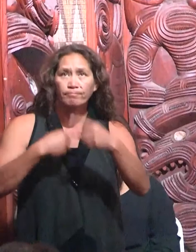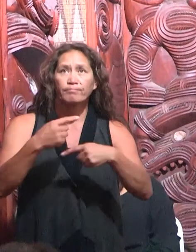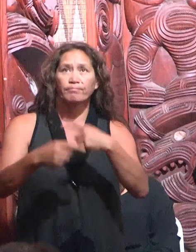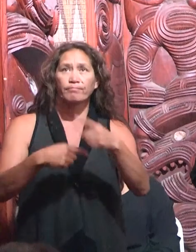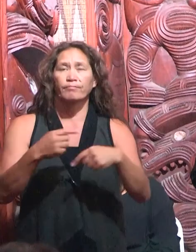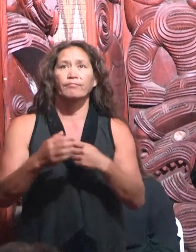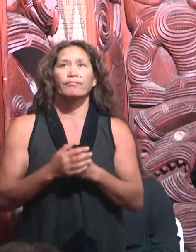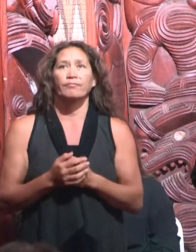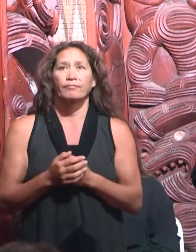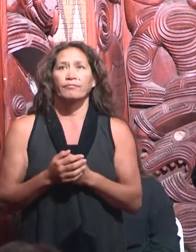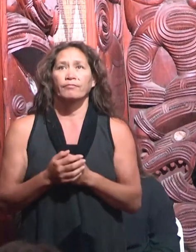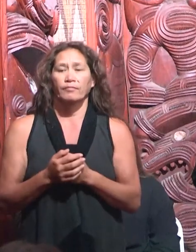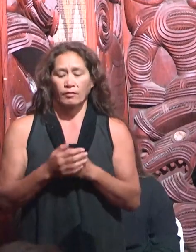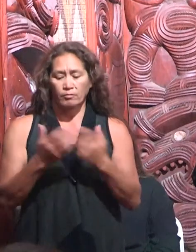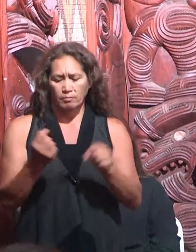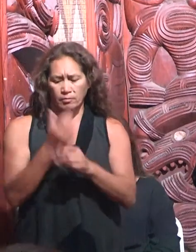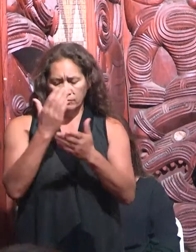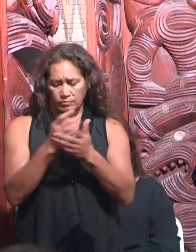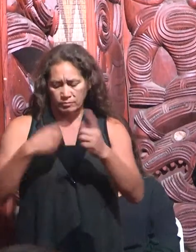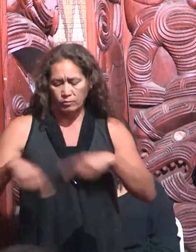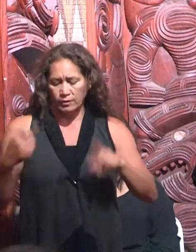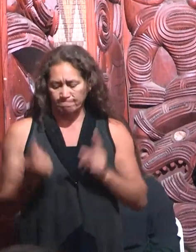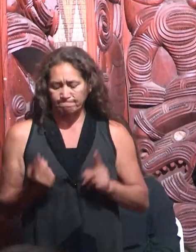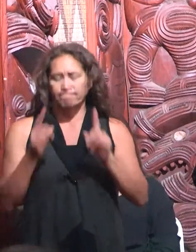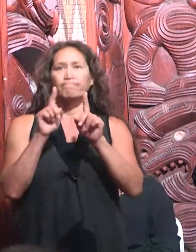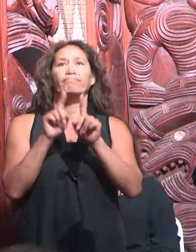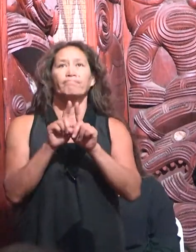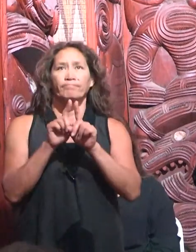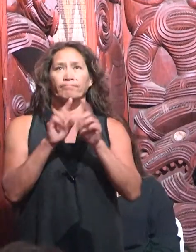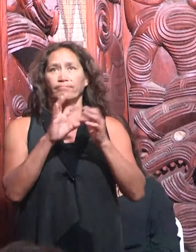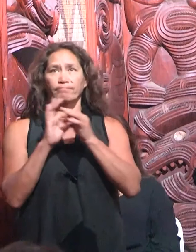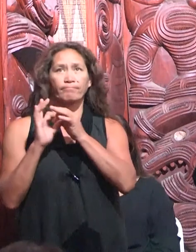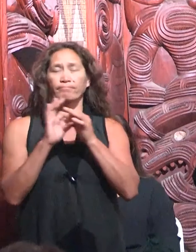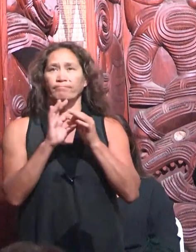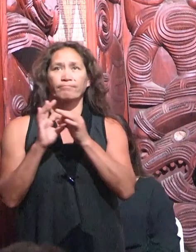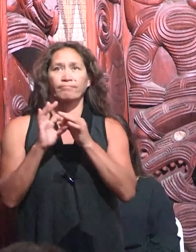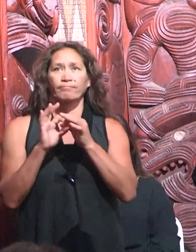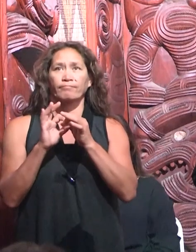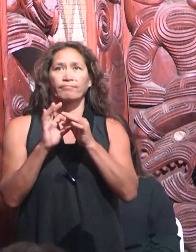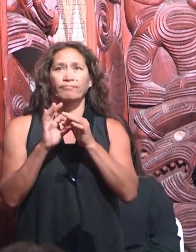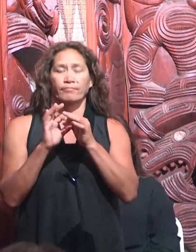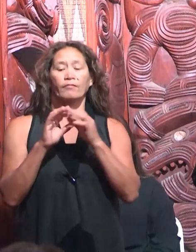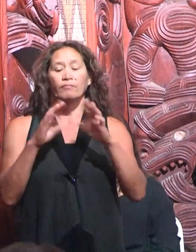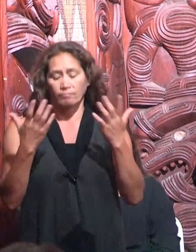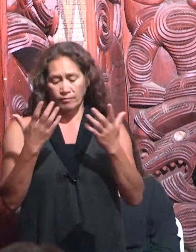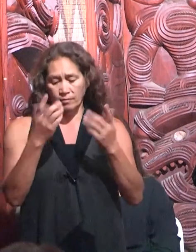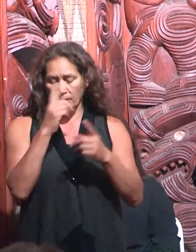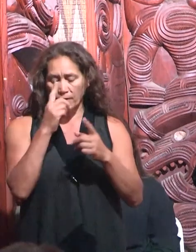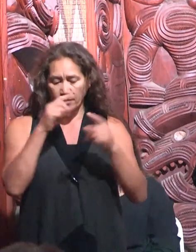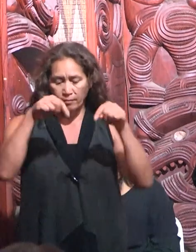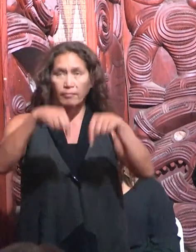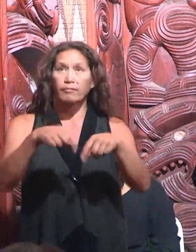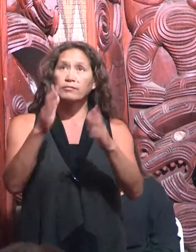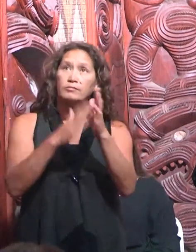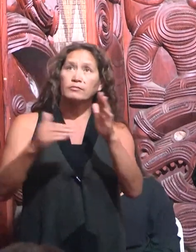Me te hunga e noho tahi nei mātou, e haere tika ai tēnei iwi o Aotearoa